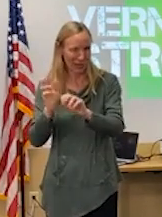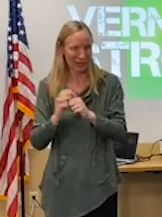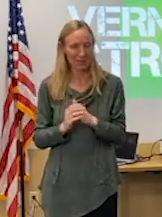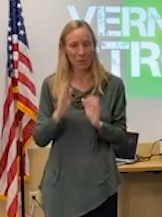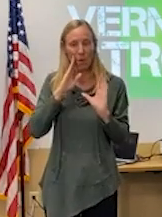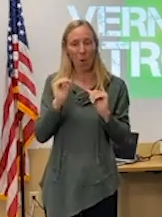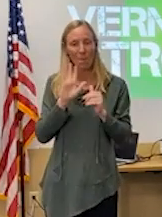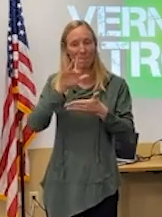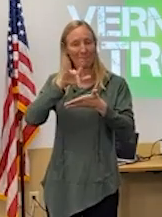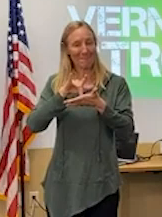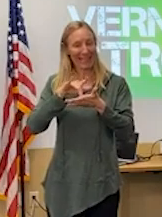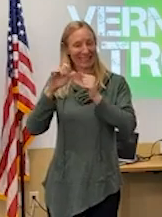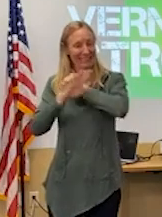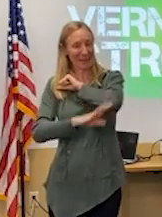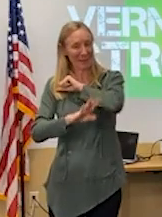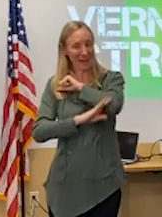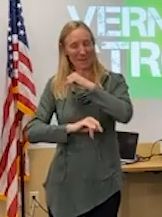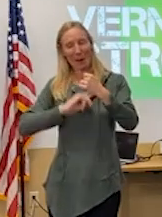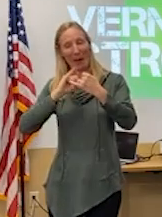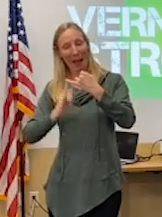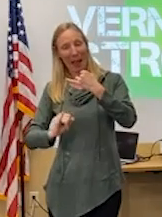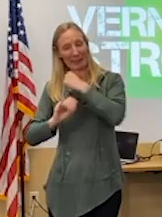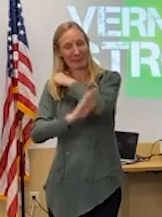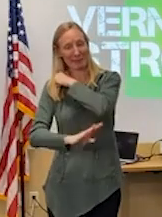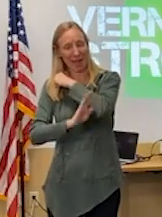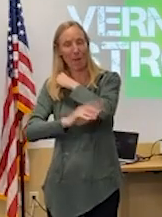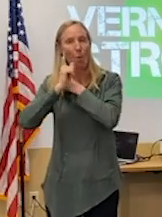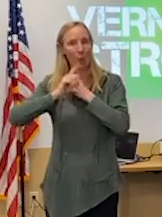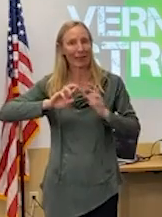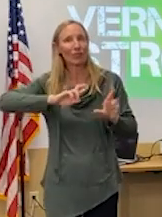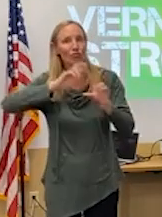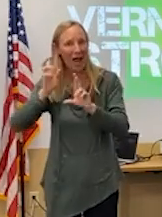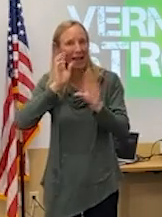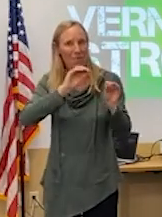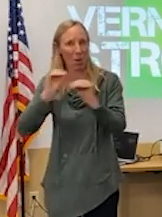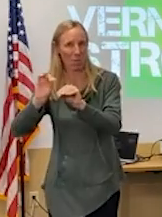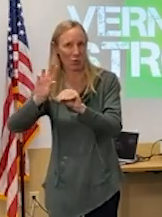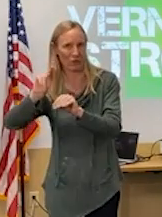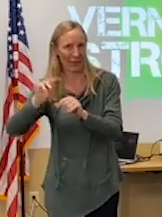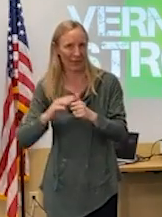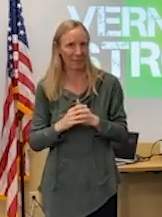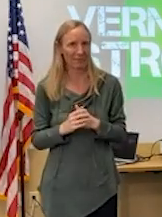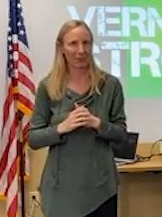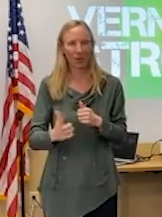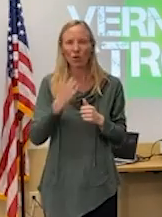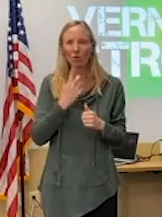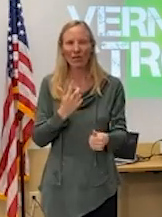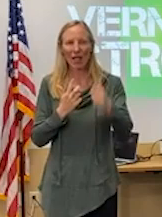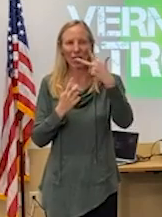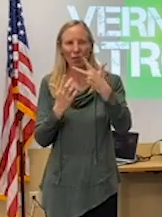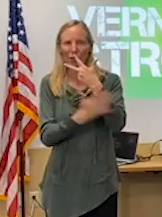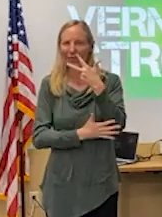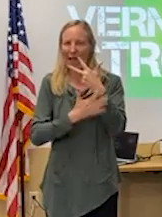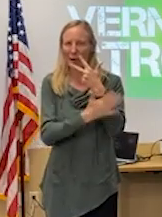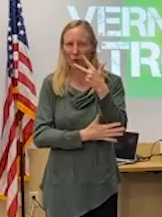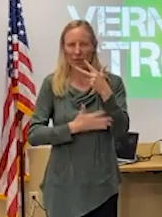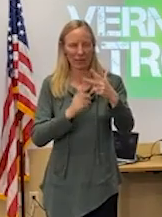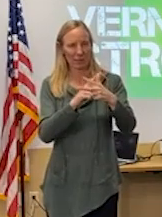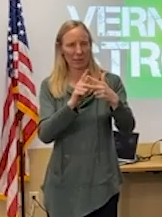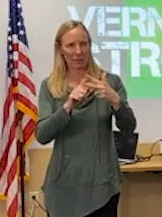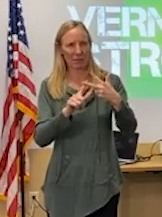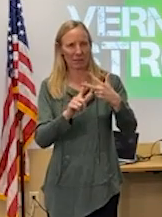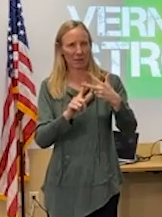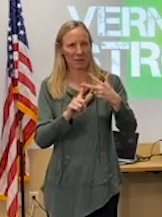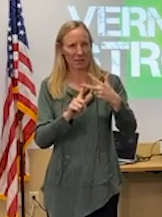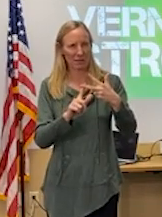mid to late September, we'll have the first unit installed. And you said that there's 3 counties. There are some